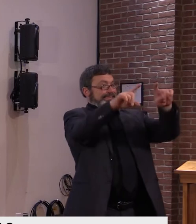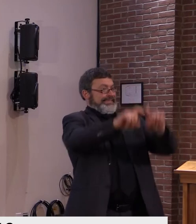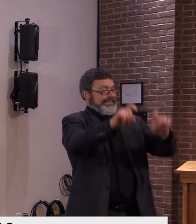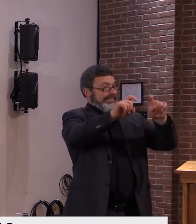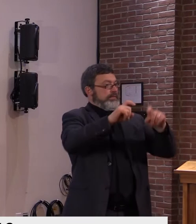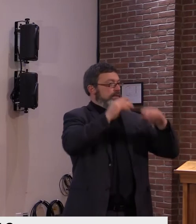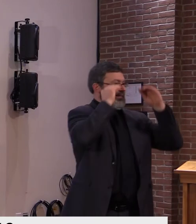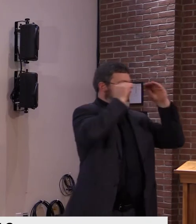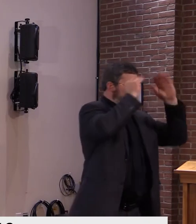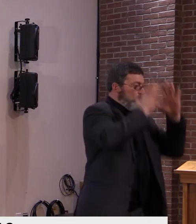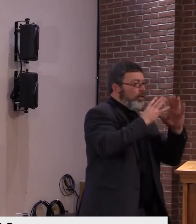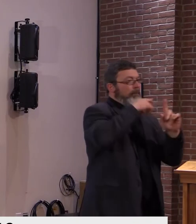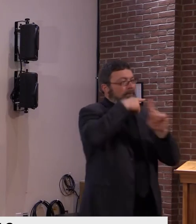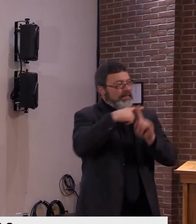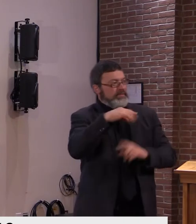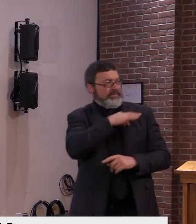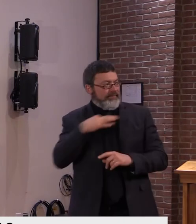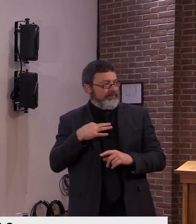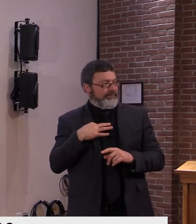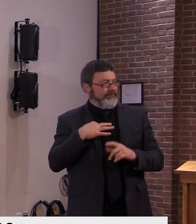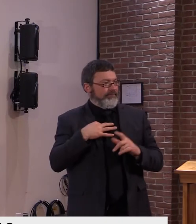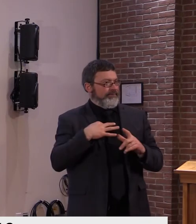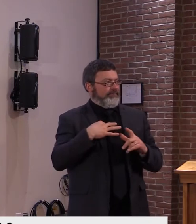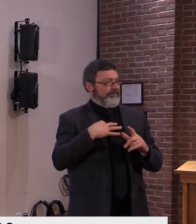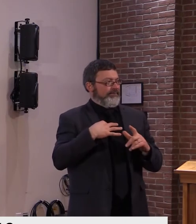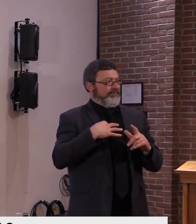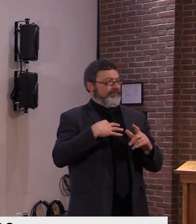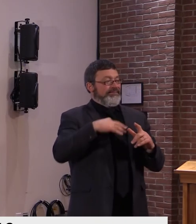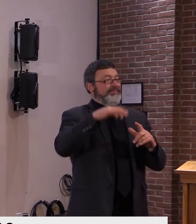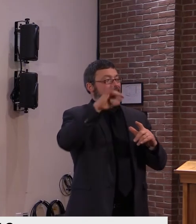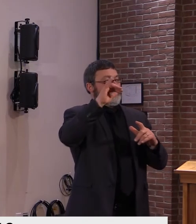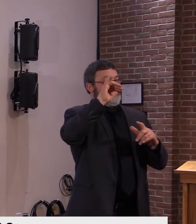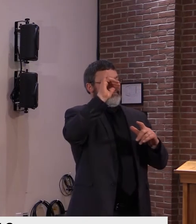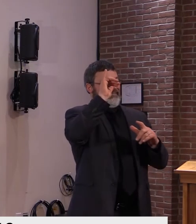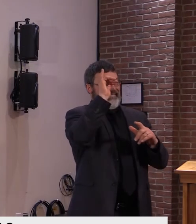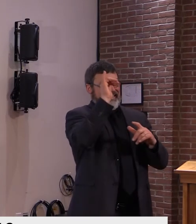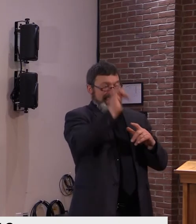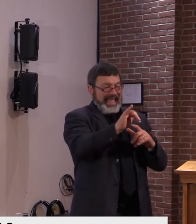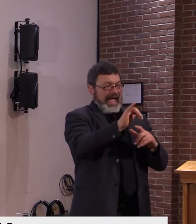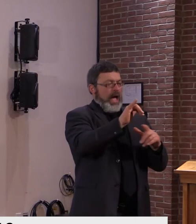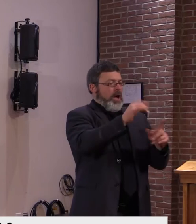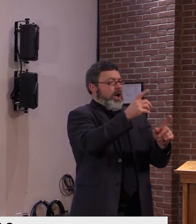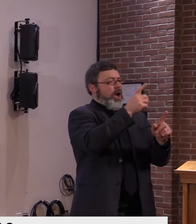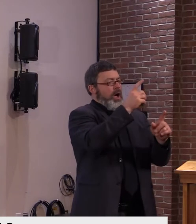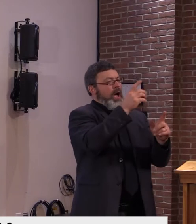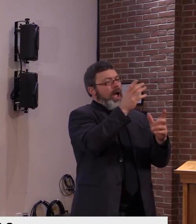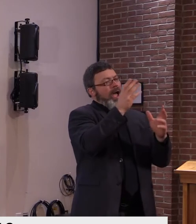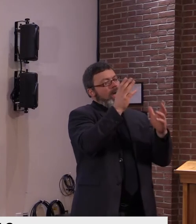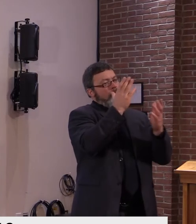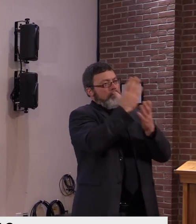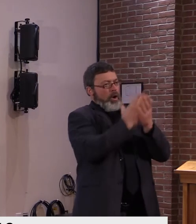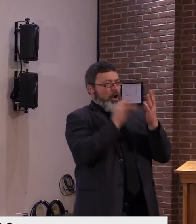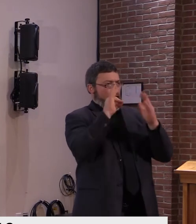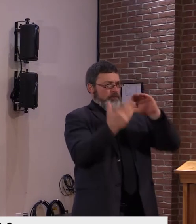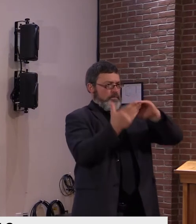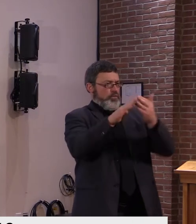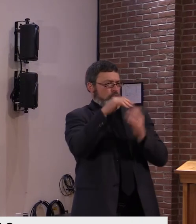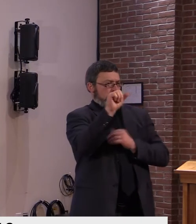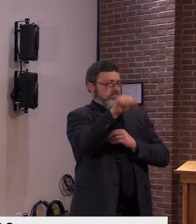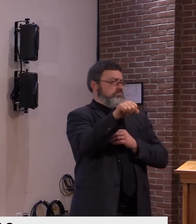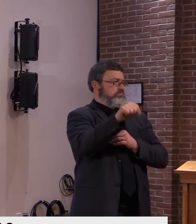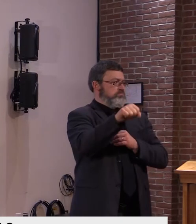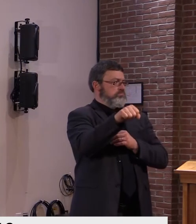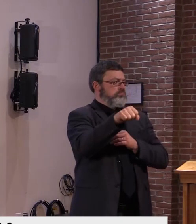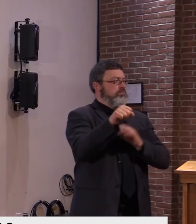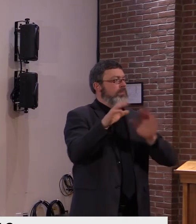testing, that would be of concern. I'd like to think, though, that teachers and kitchen staff and custodial staff, et cetera,